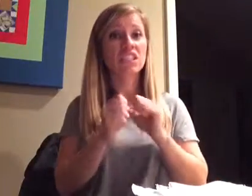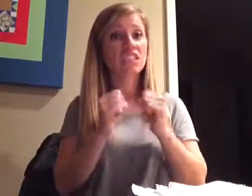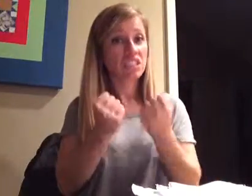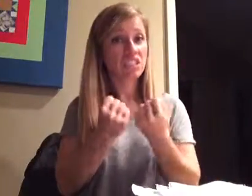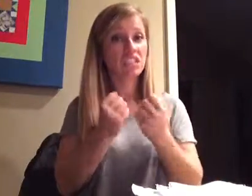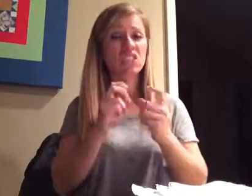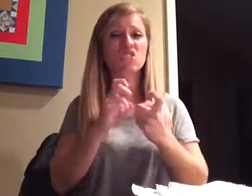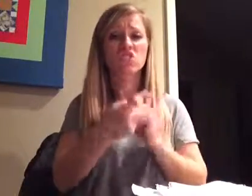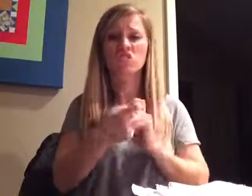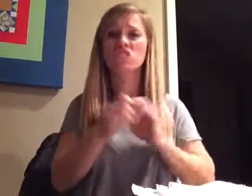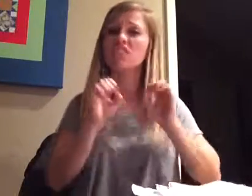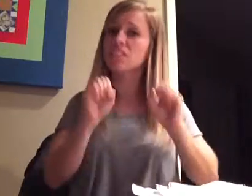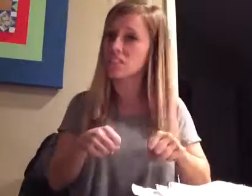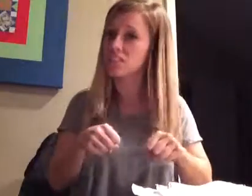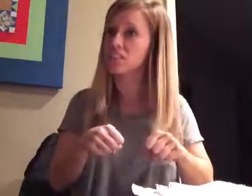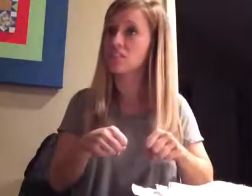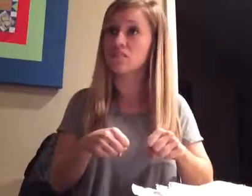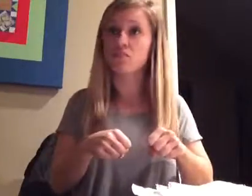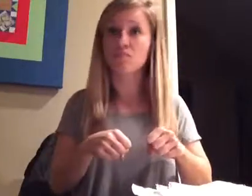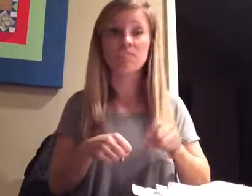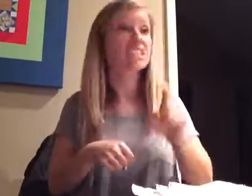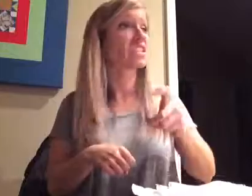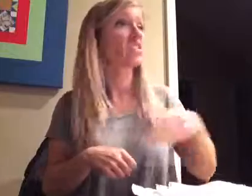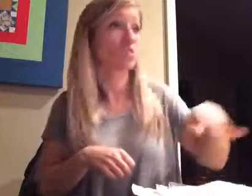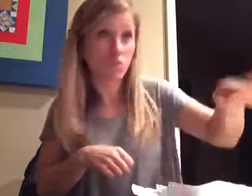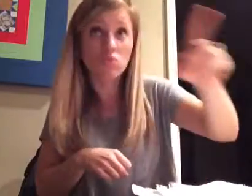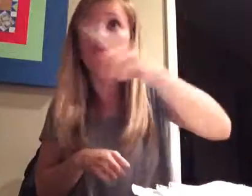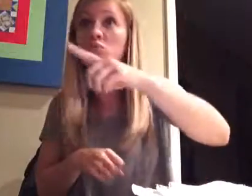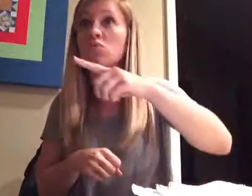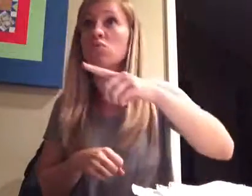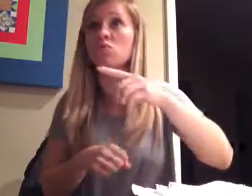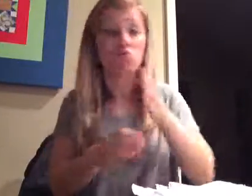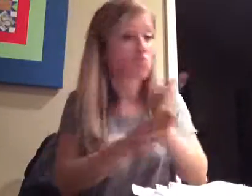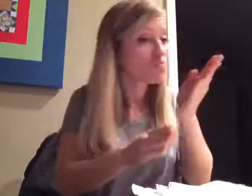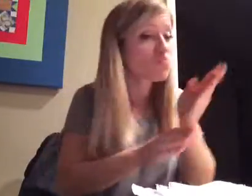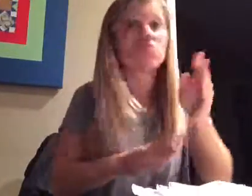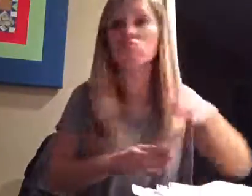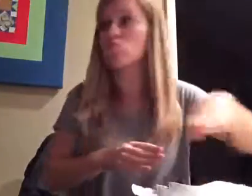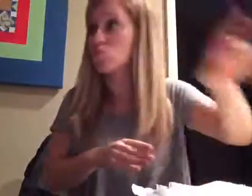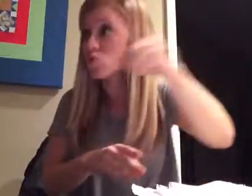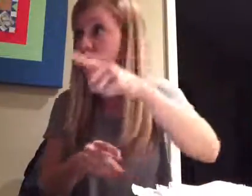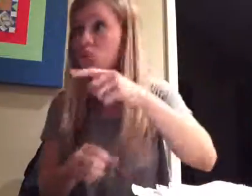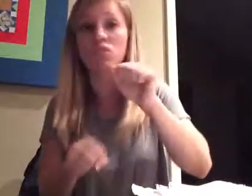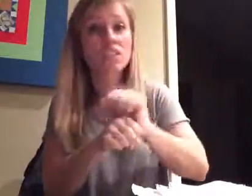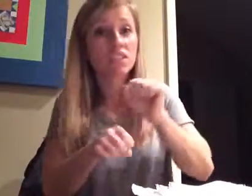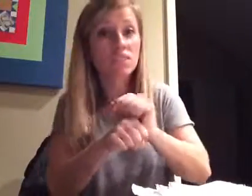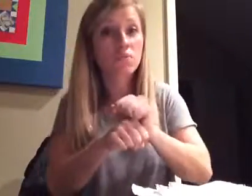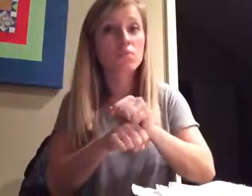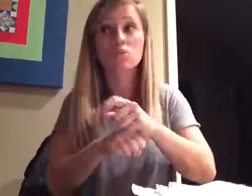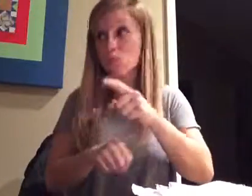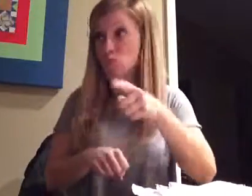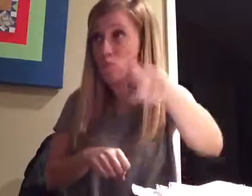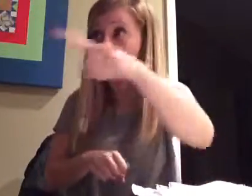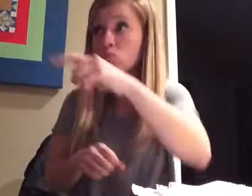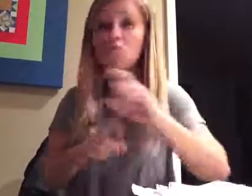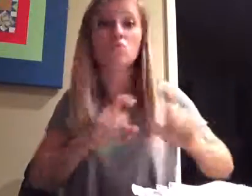but we need your will and your labor and your hearts if we are to build